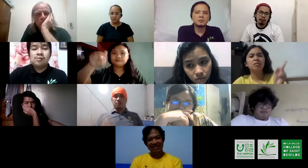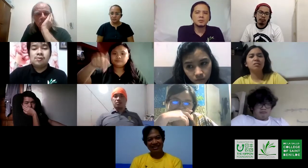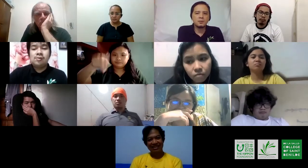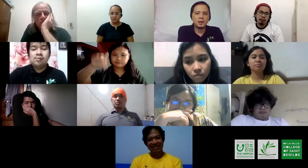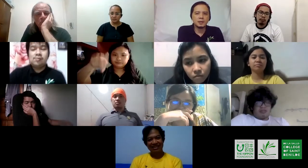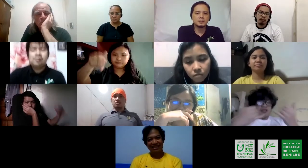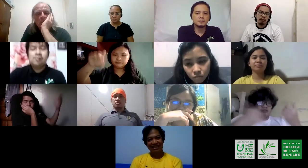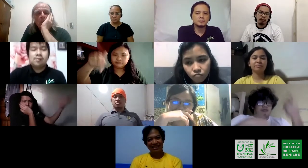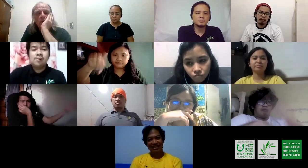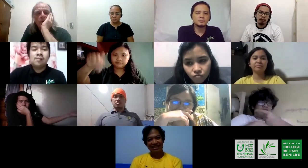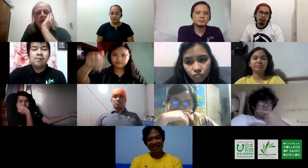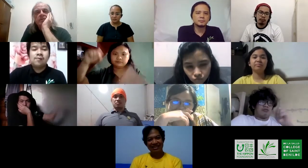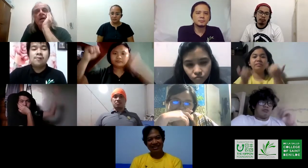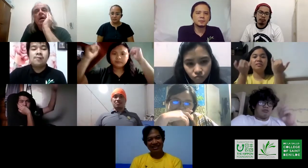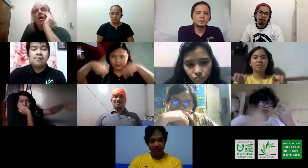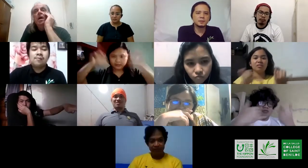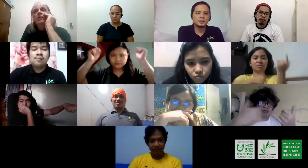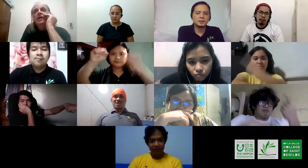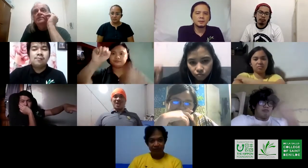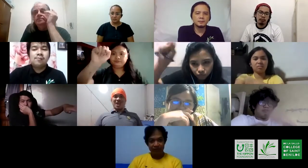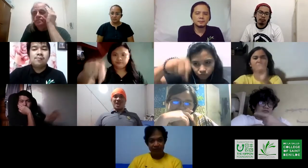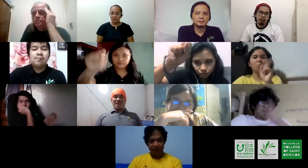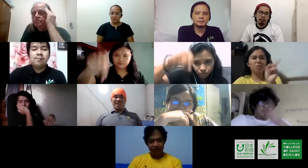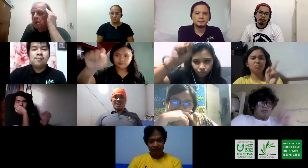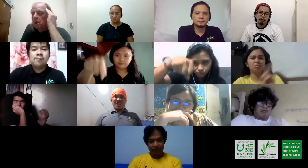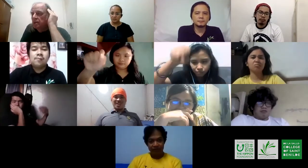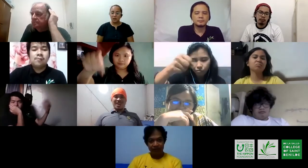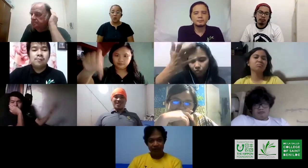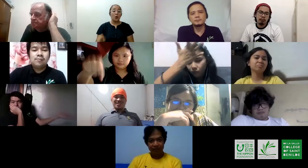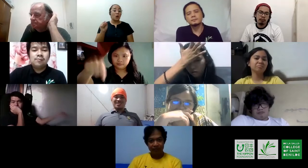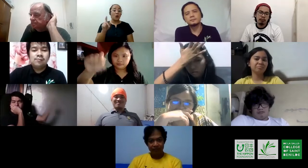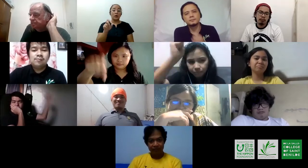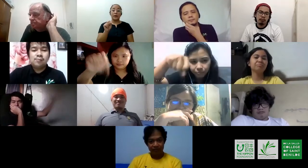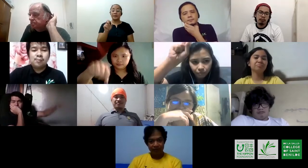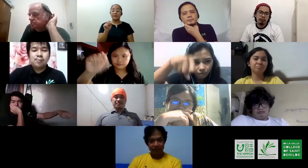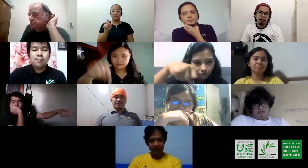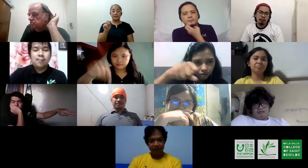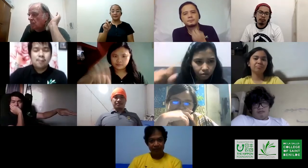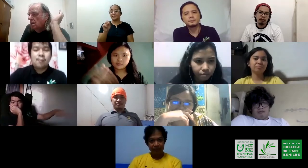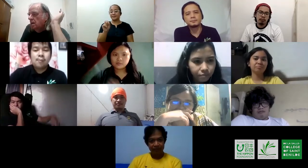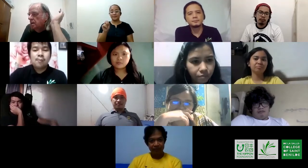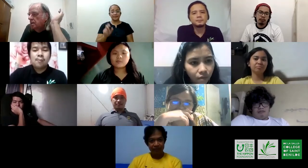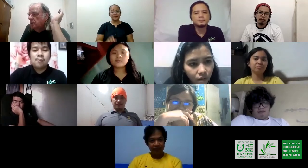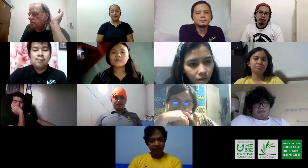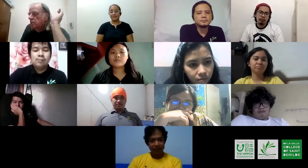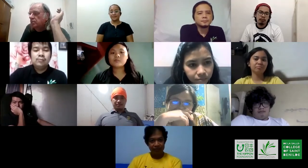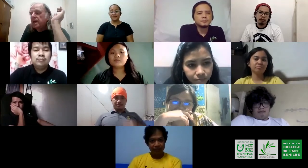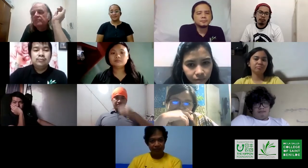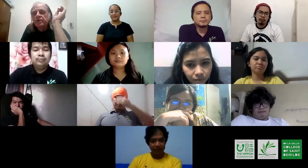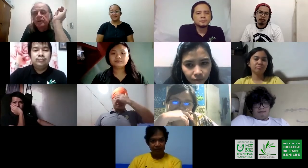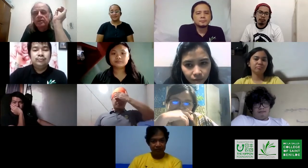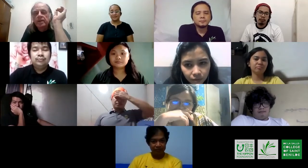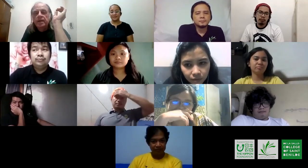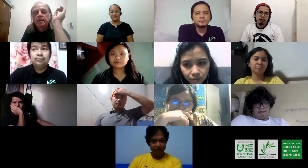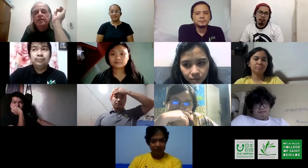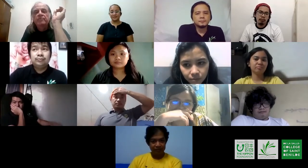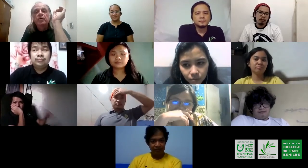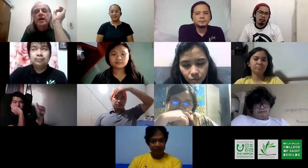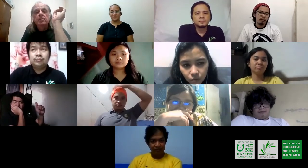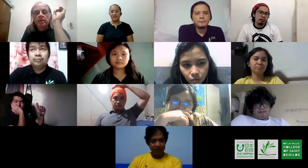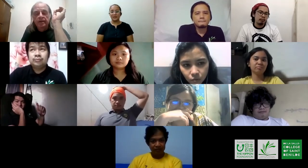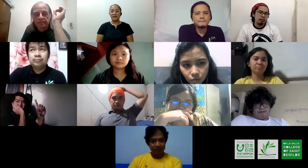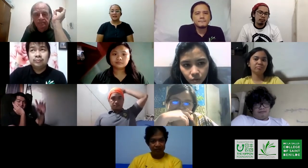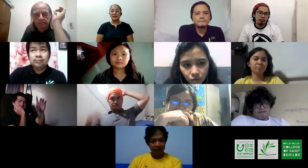Now day what? Okay. All right. um, you don't have to enter that in